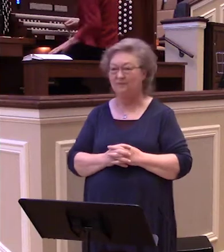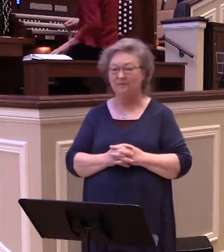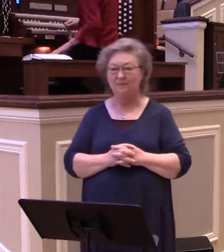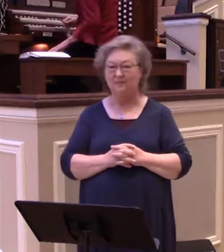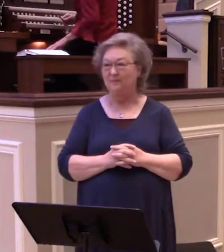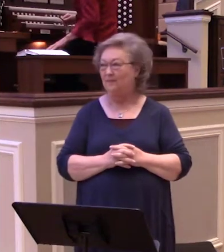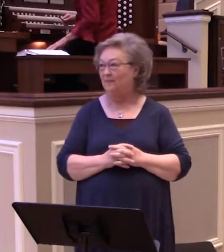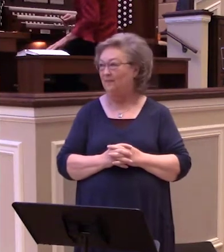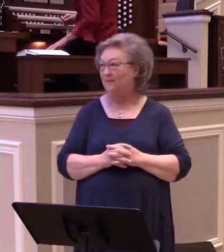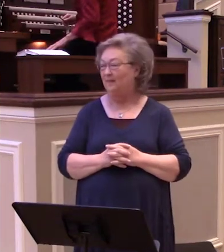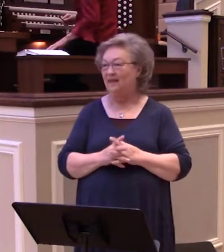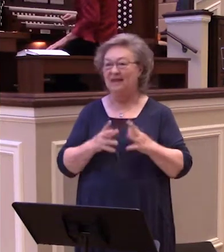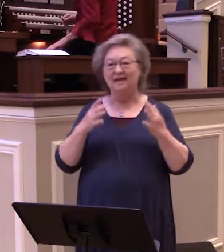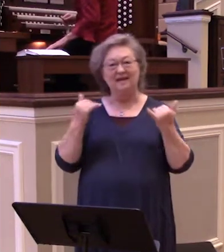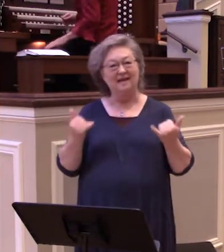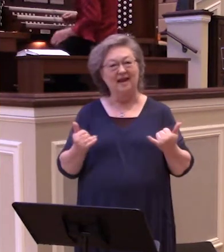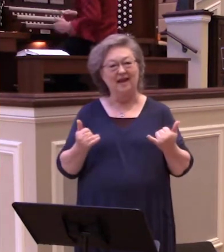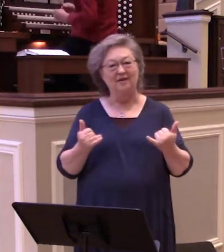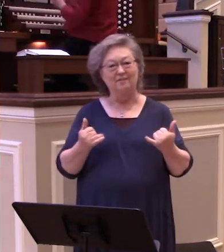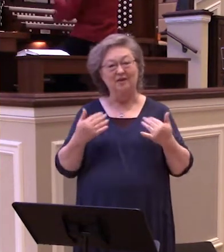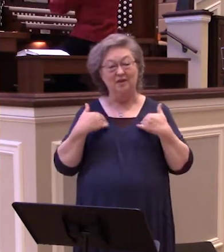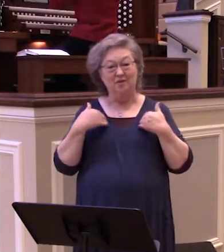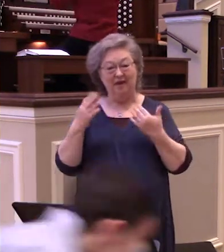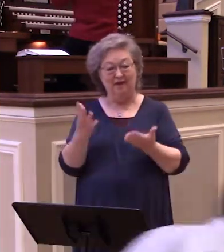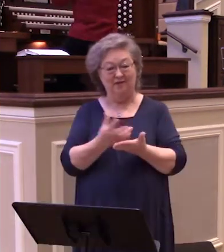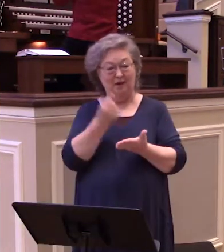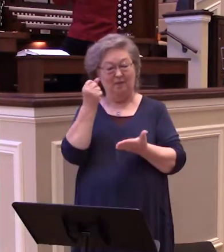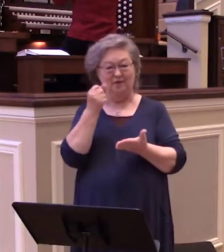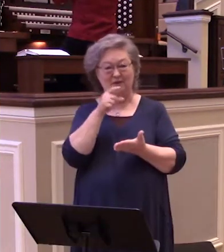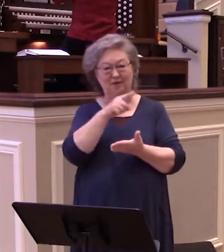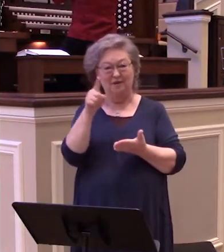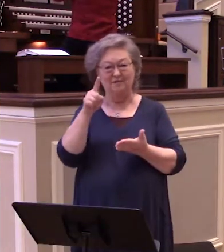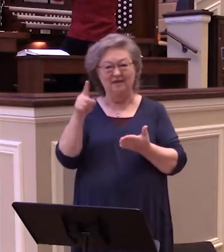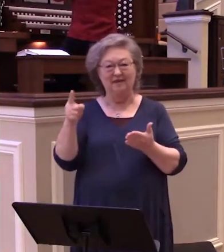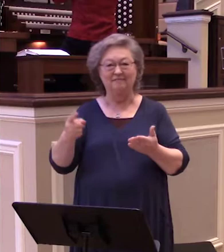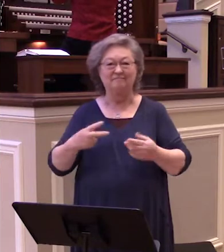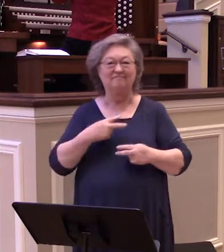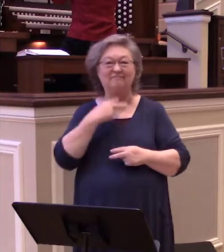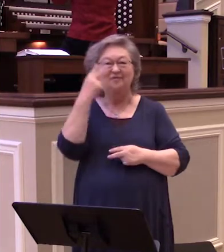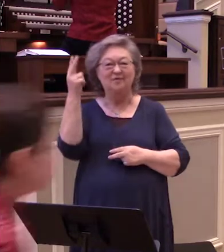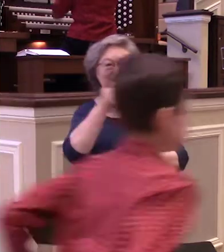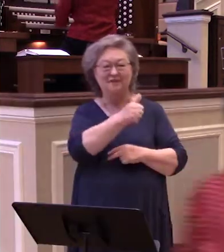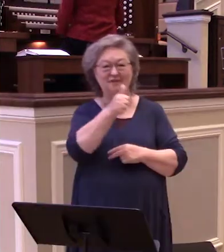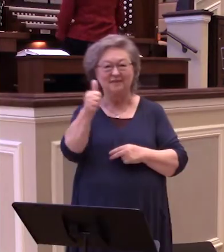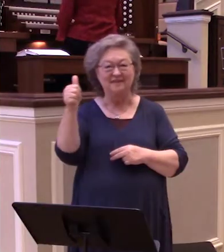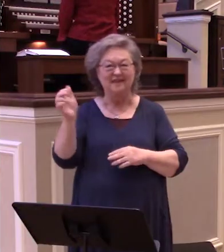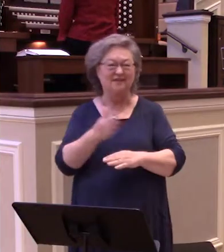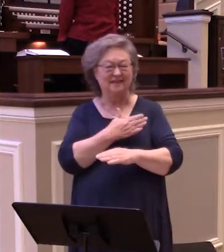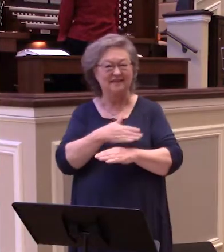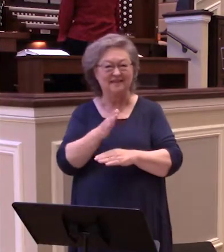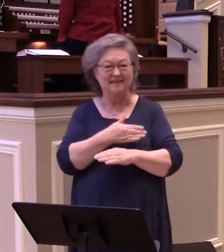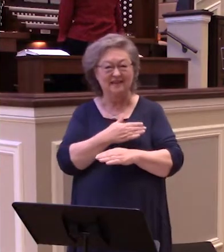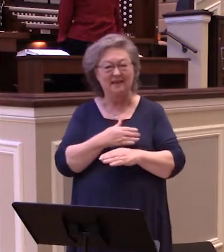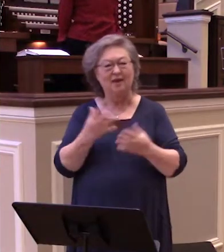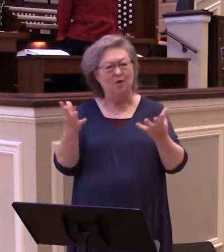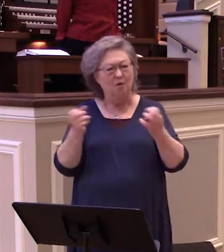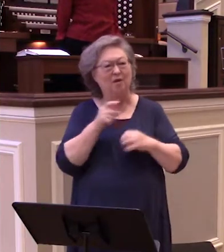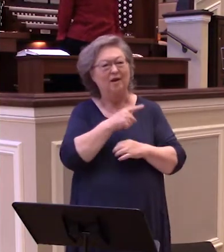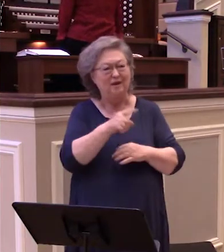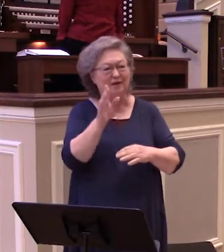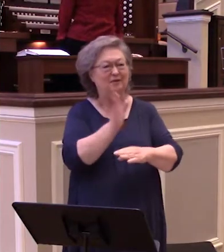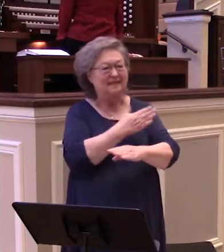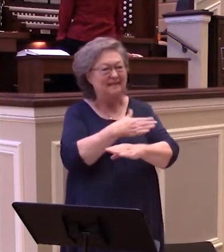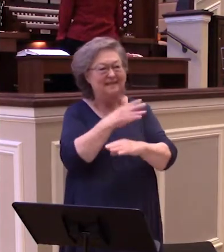opportunity to lift your voice in worship now. We're going to sing a song, the choir and the orchestra is going to play, but we want you to sing along too.